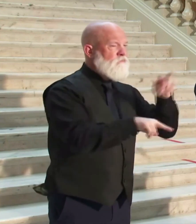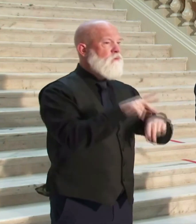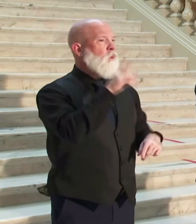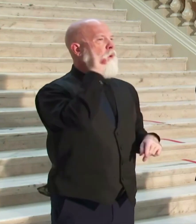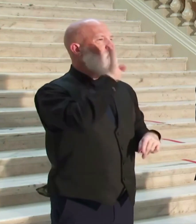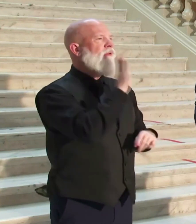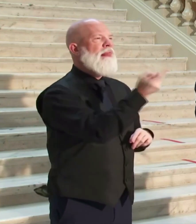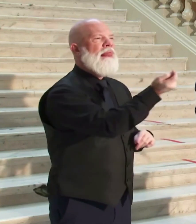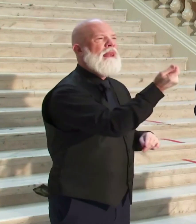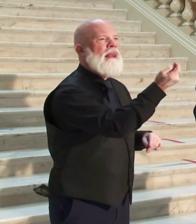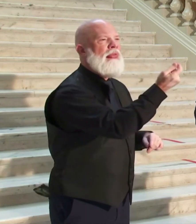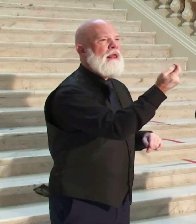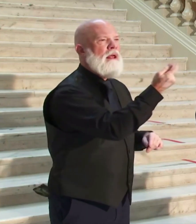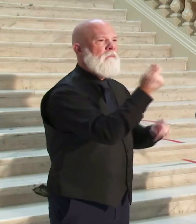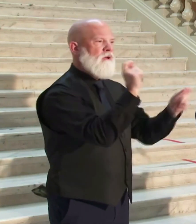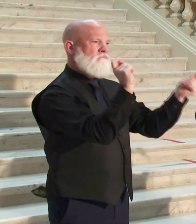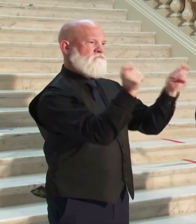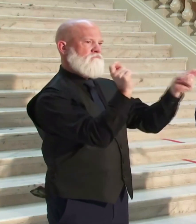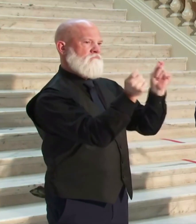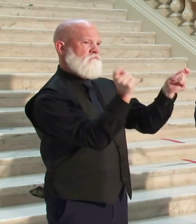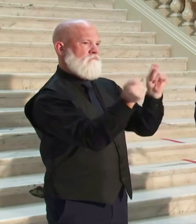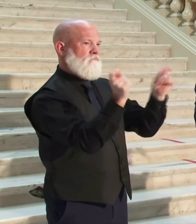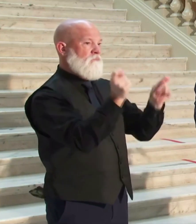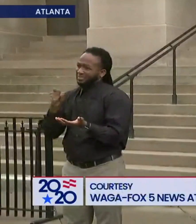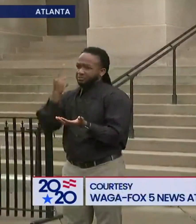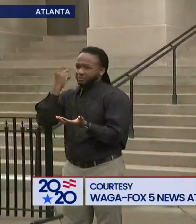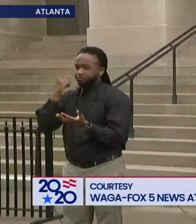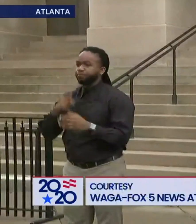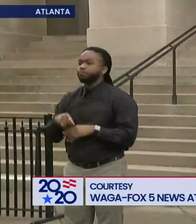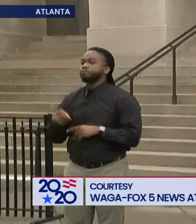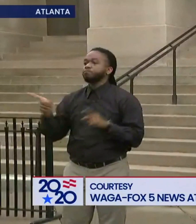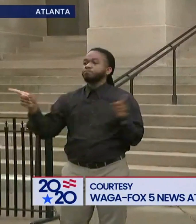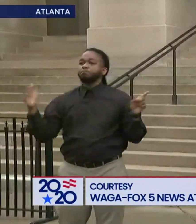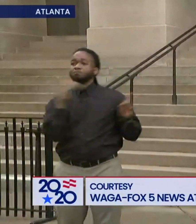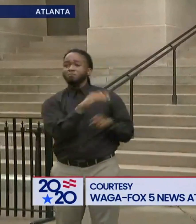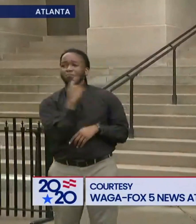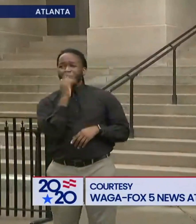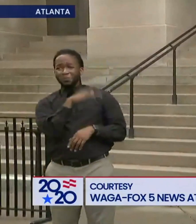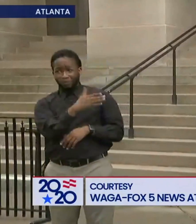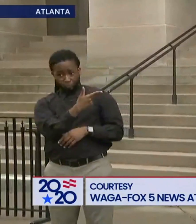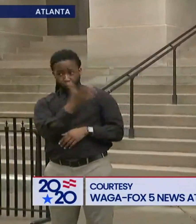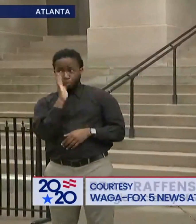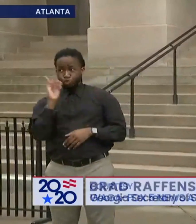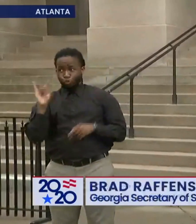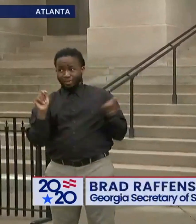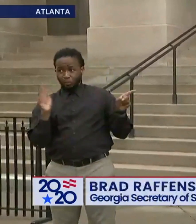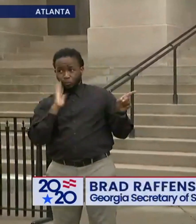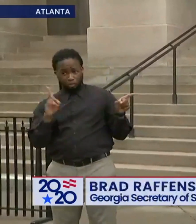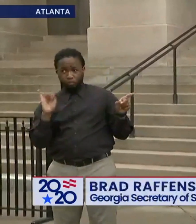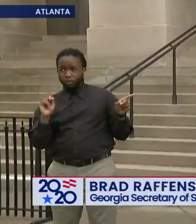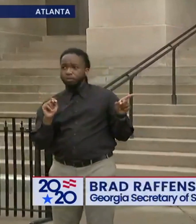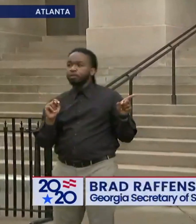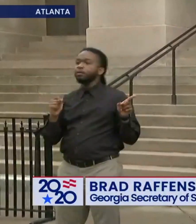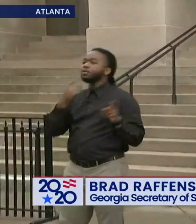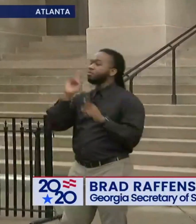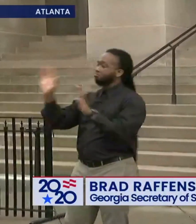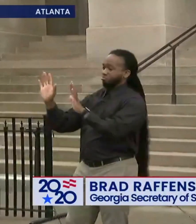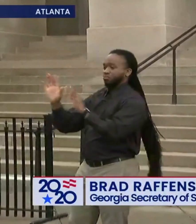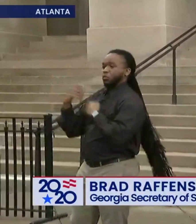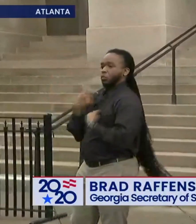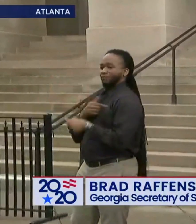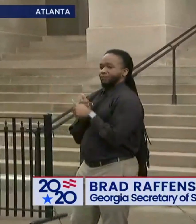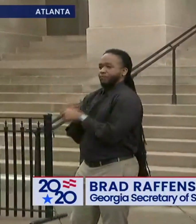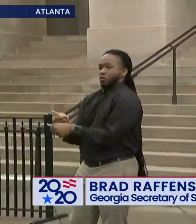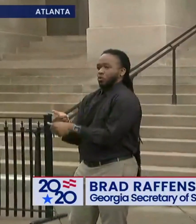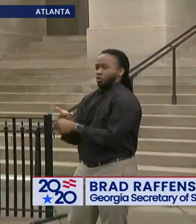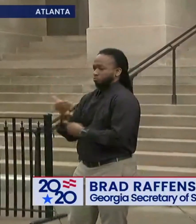is not suspicious. That is normal. Okay? We follow the process, and we understand the significance of this for not